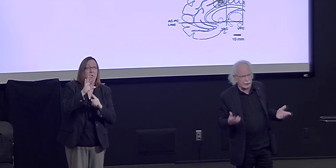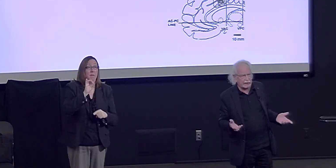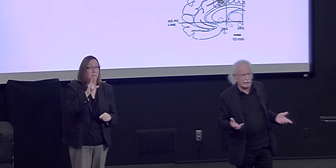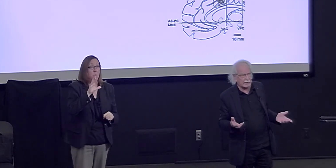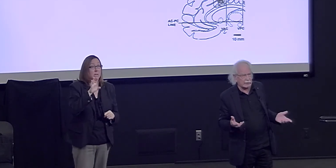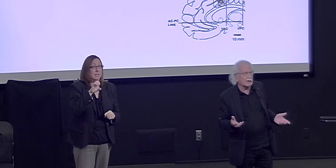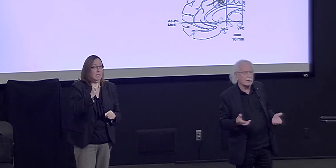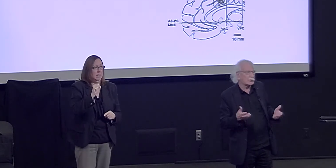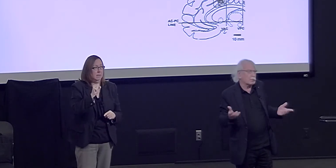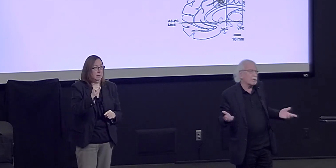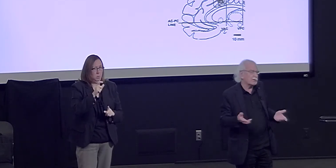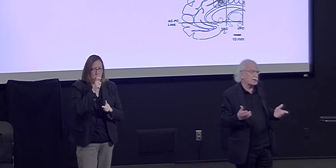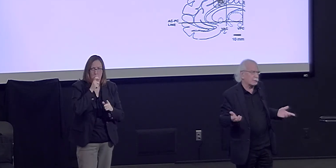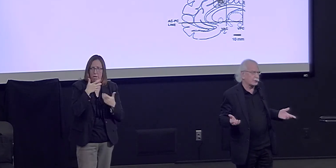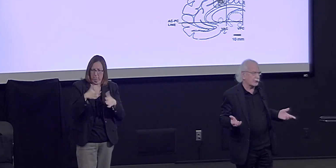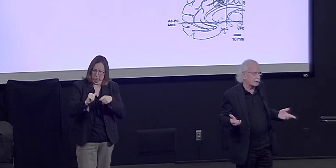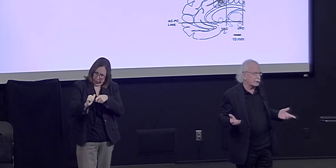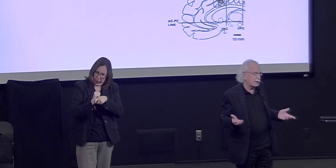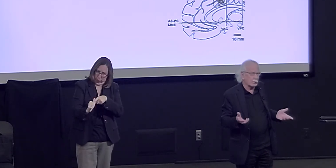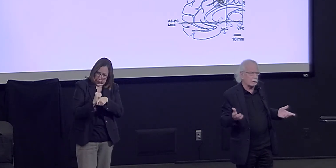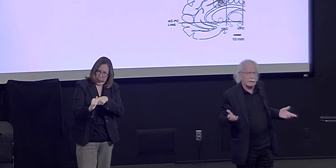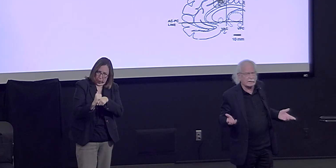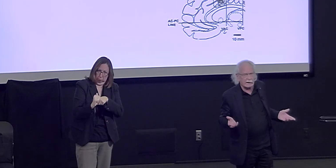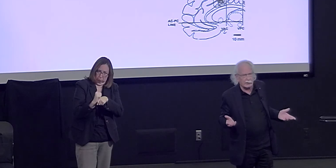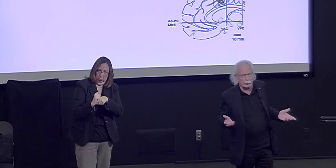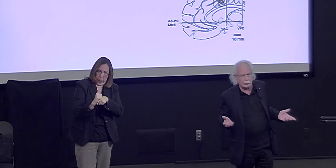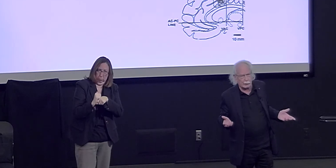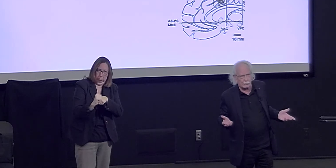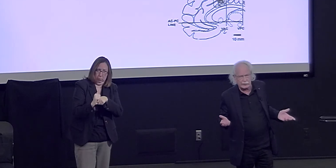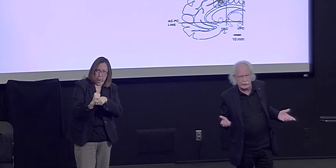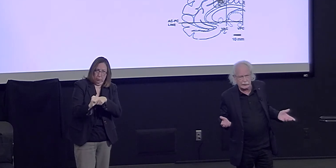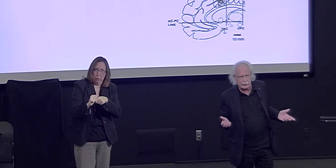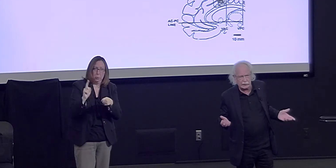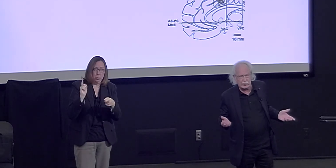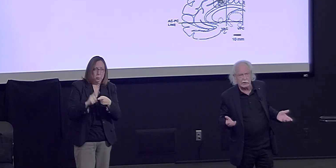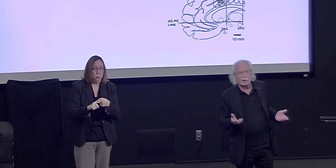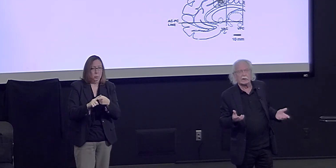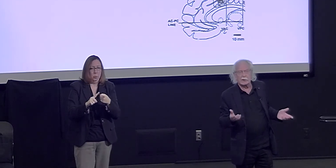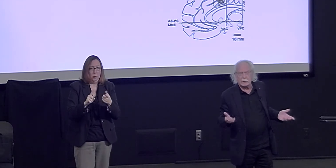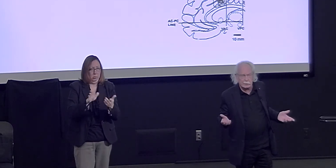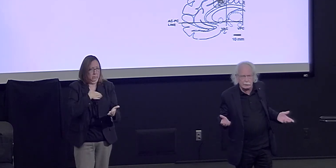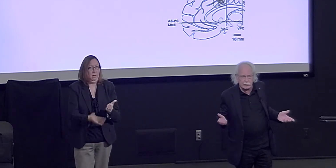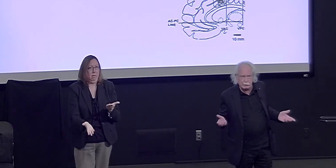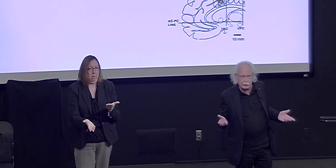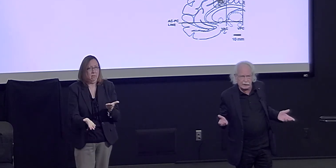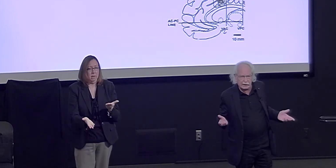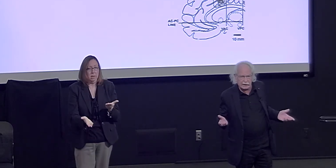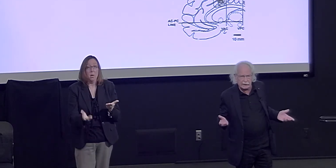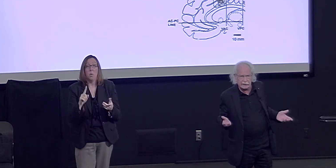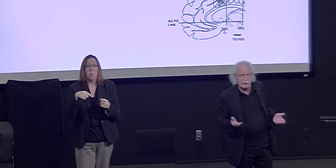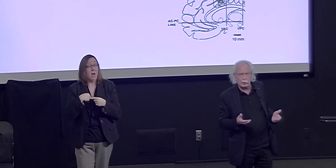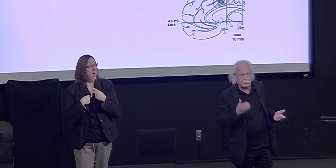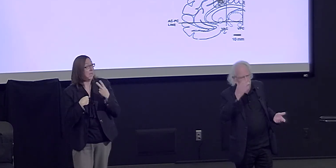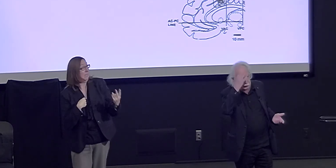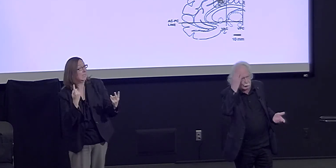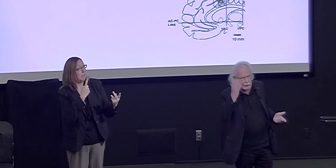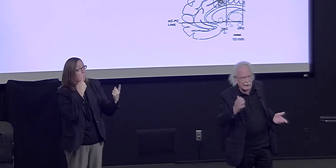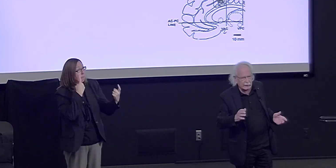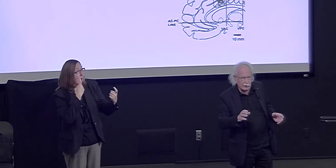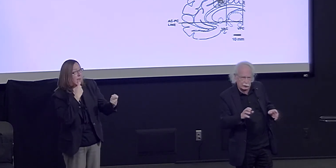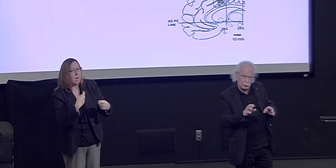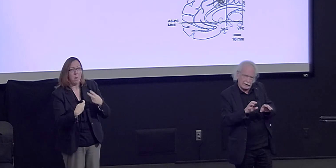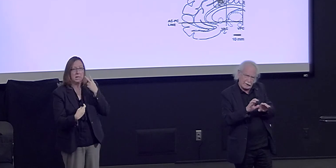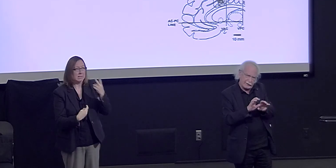been trained to beat the demonstrant. Well, they don't stop when they see somebody crying or some